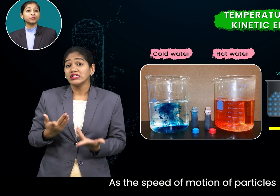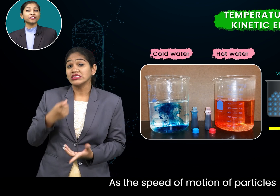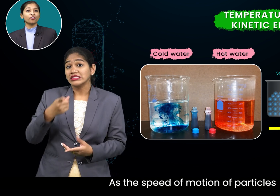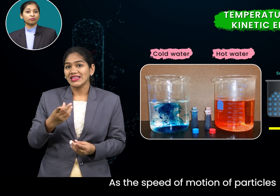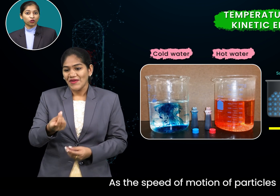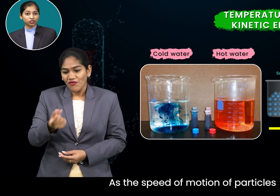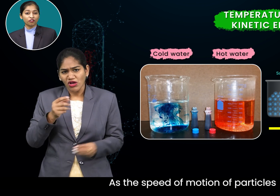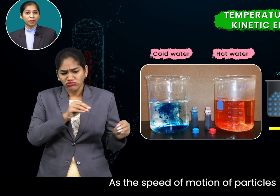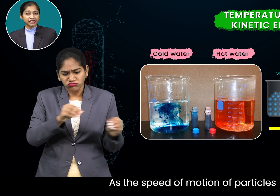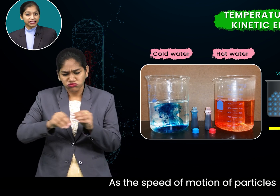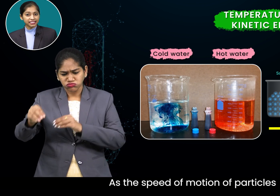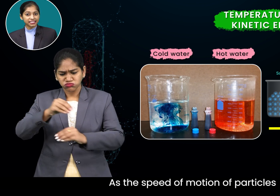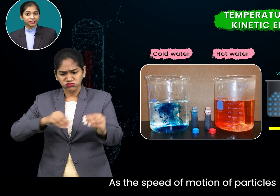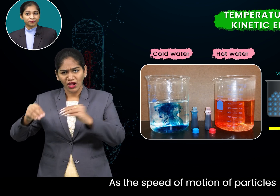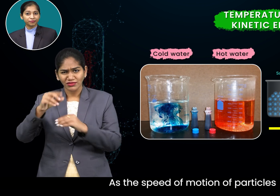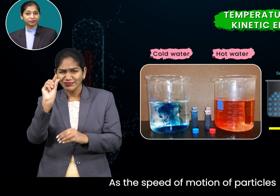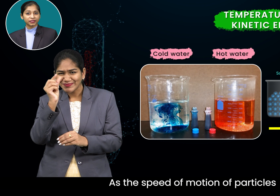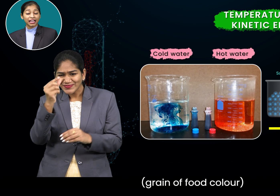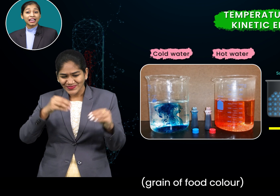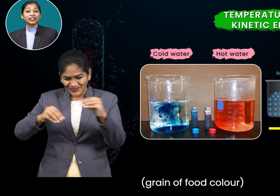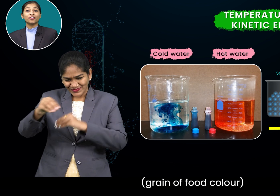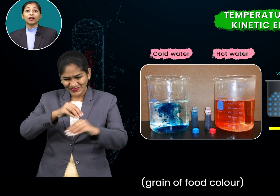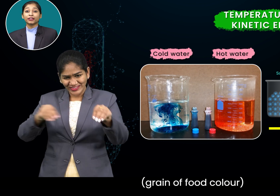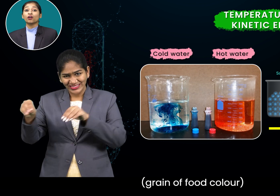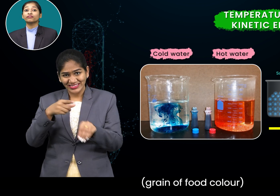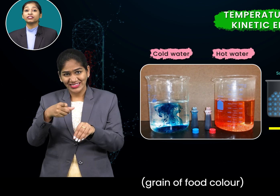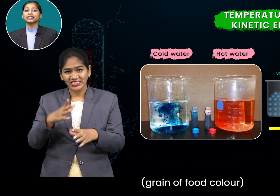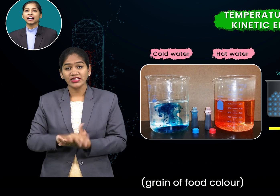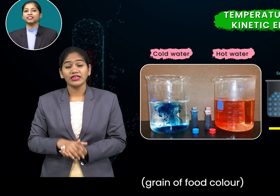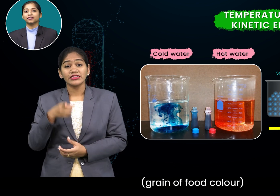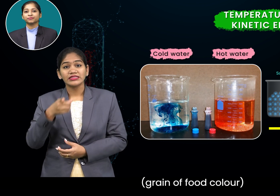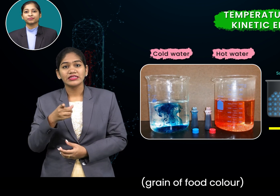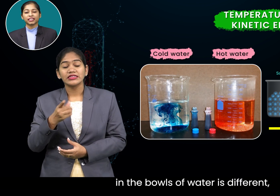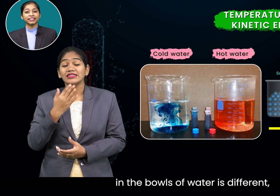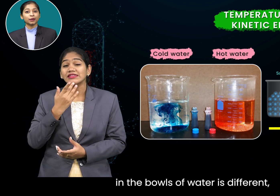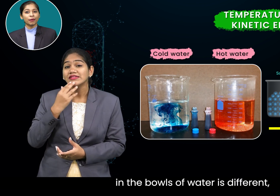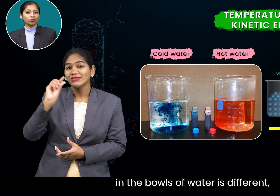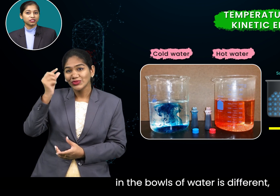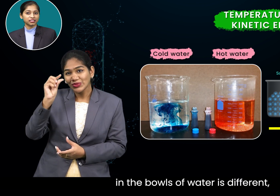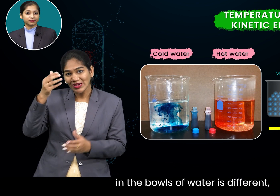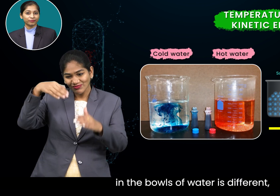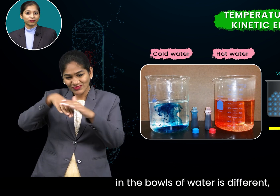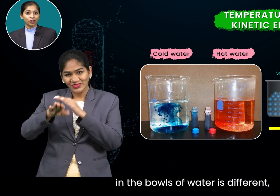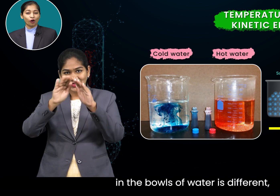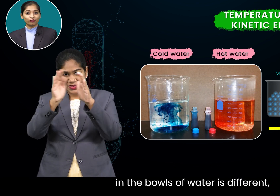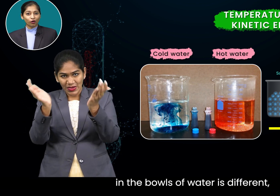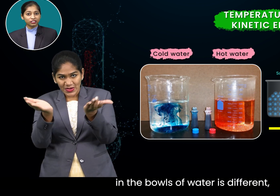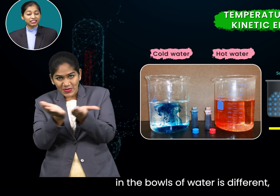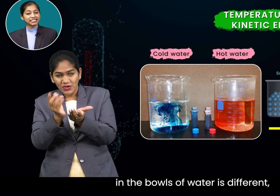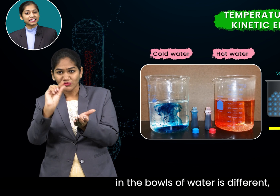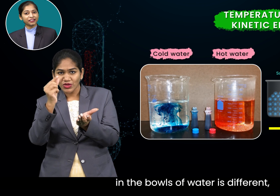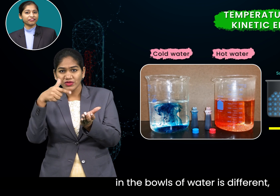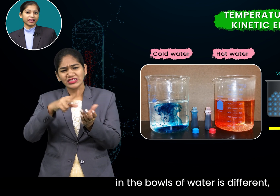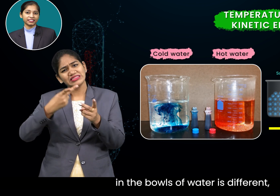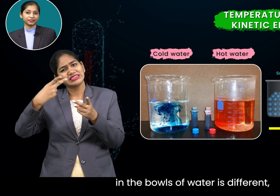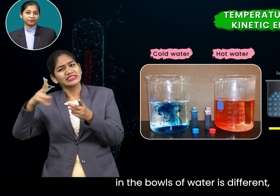As the speed of motion of particles, grain of food color in the bowls of water